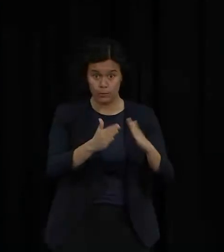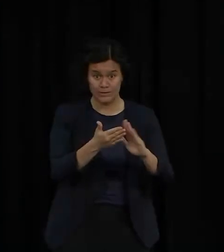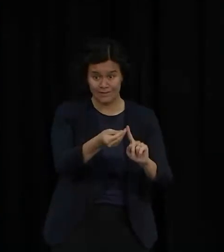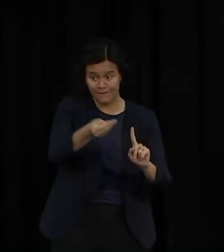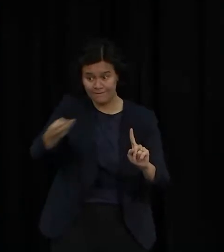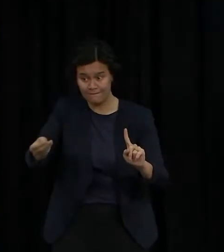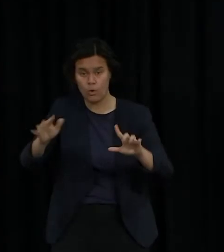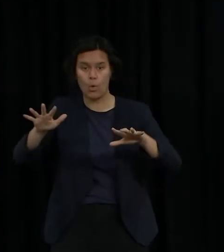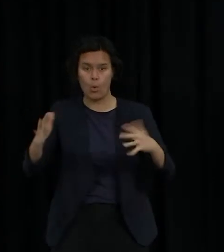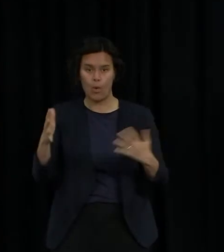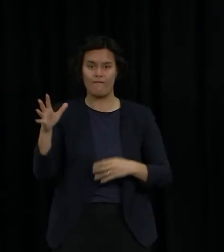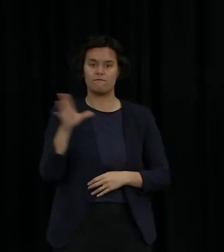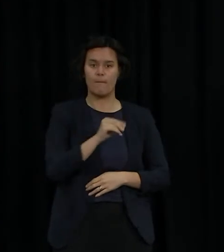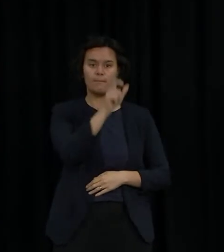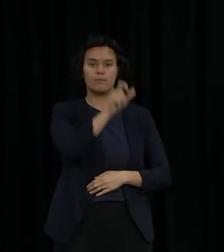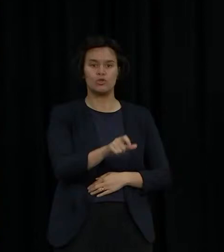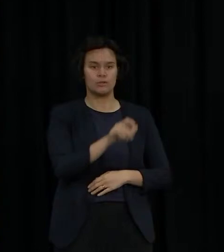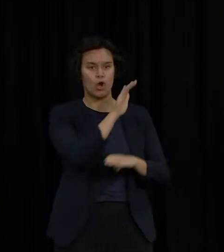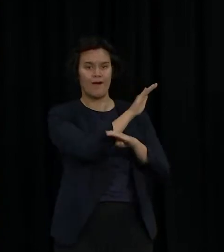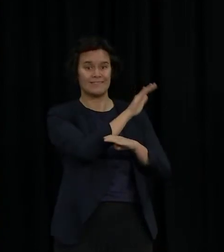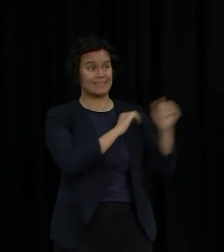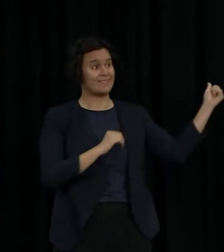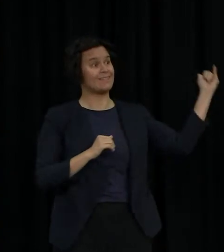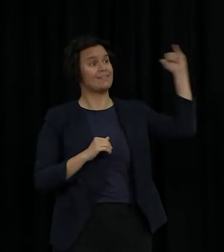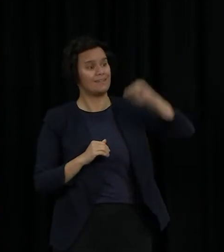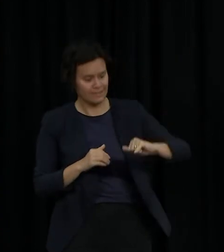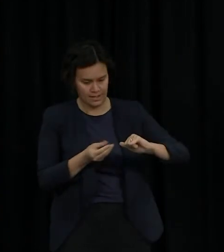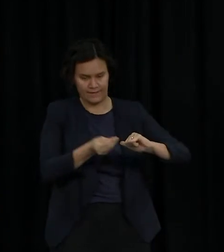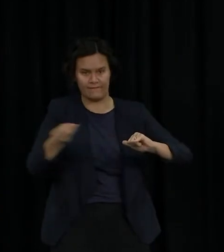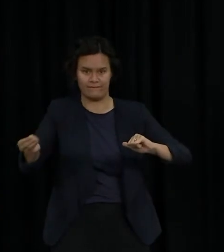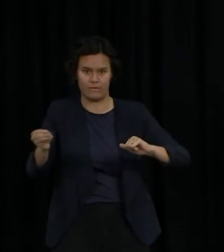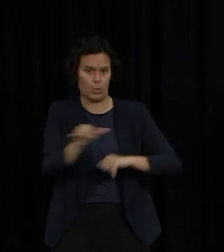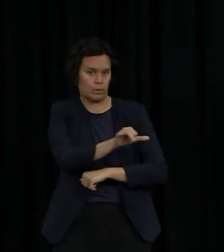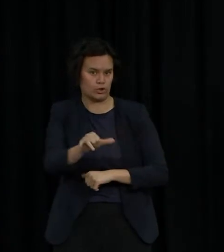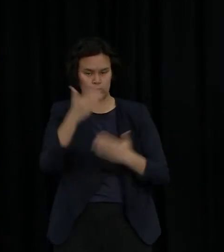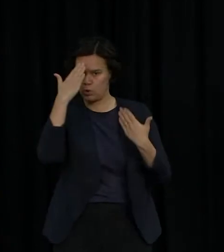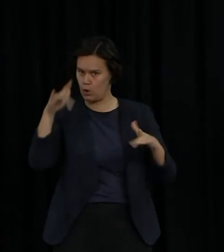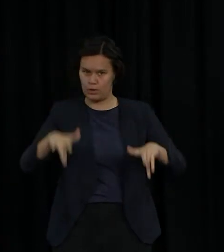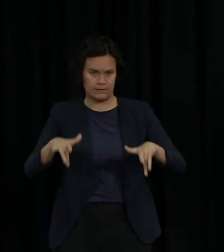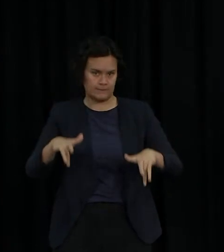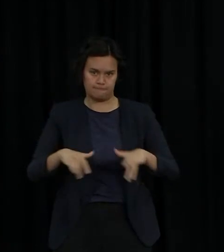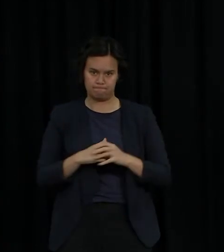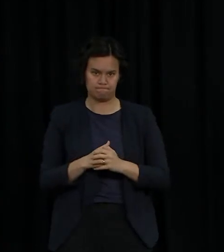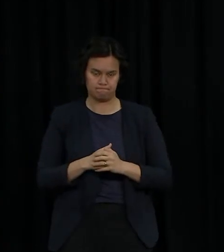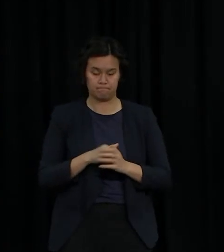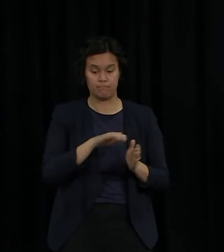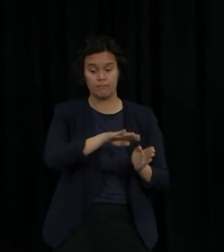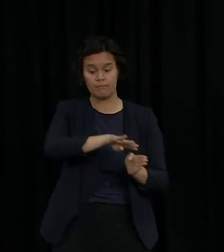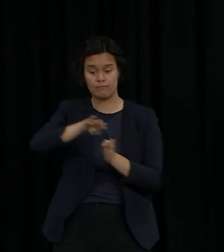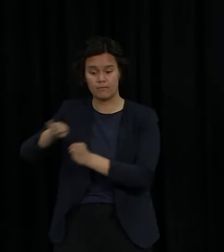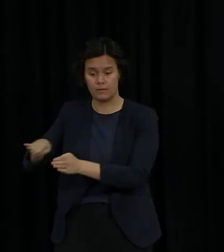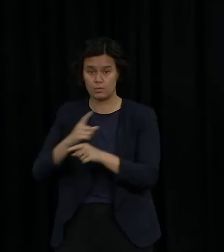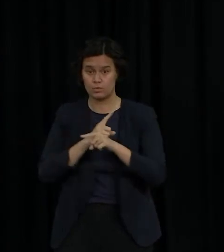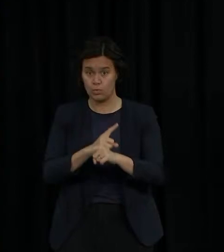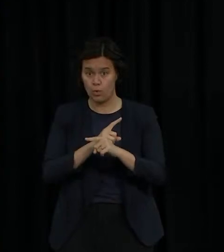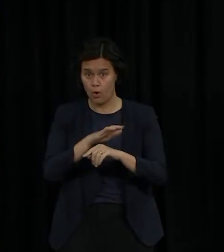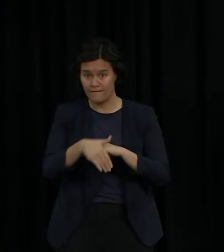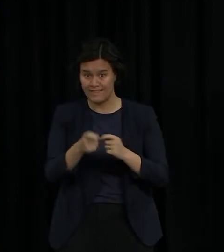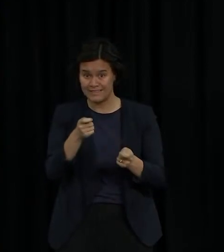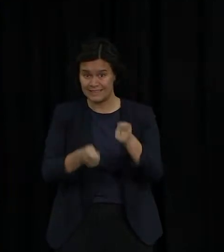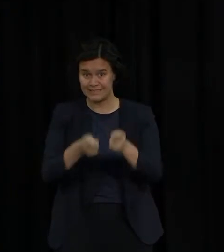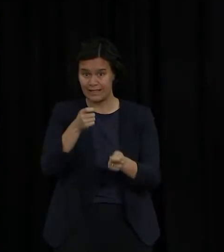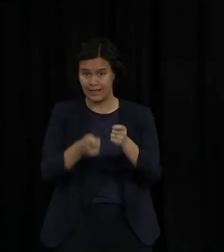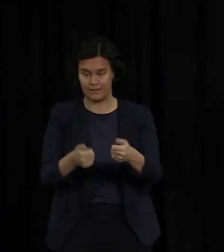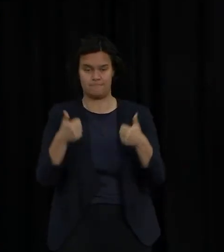border-related case. On testing, testing remains essential to our control of the outbreak, and it is good